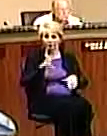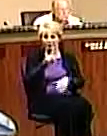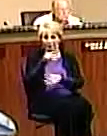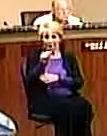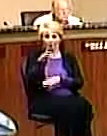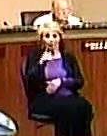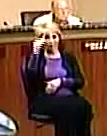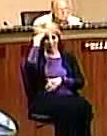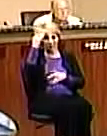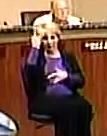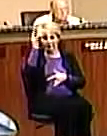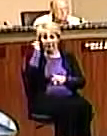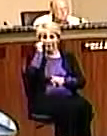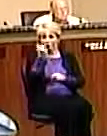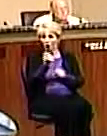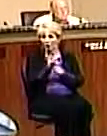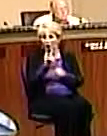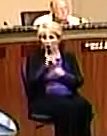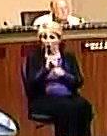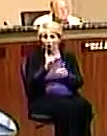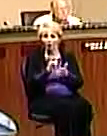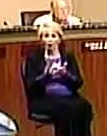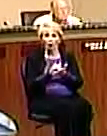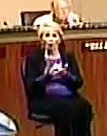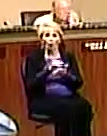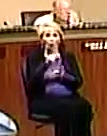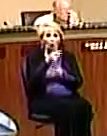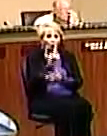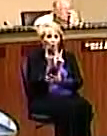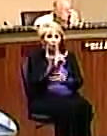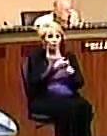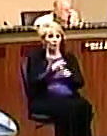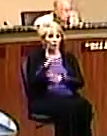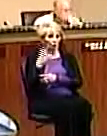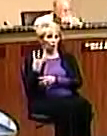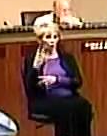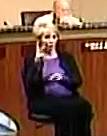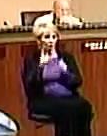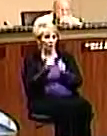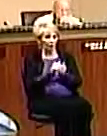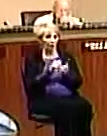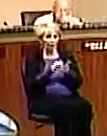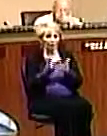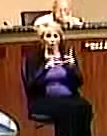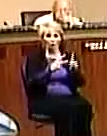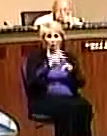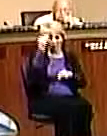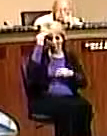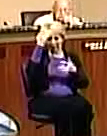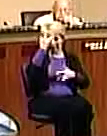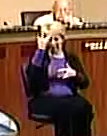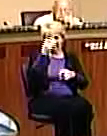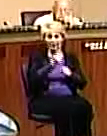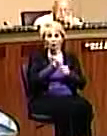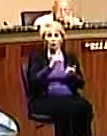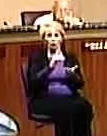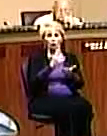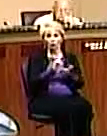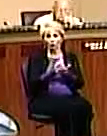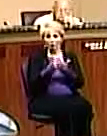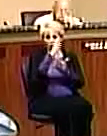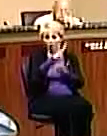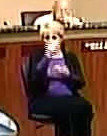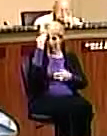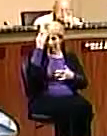by mental illness every year, and whereas only 1 out of 4 people with a form of mental illness seeks treatment for their mental